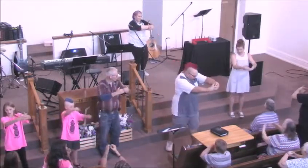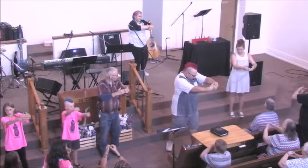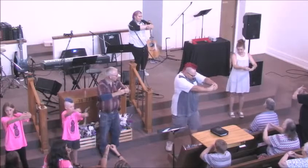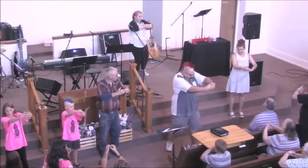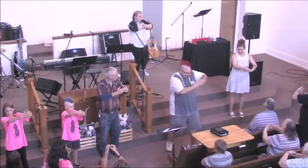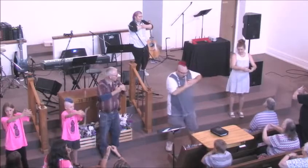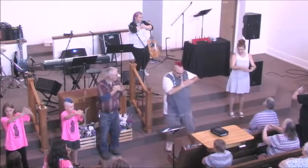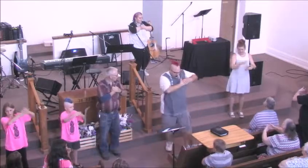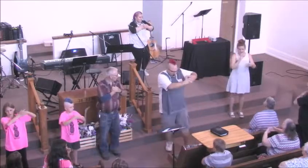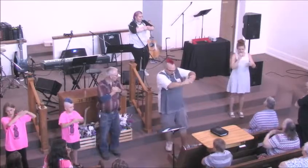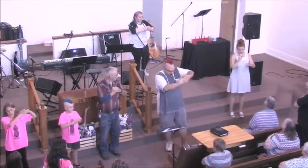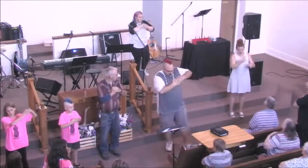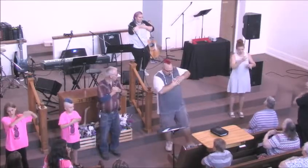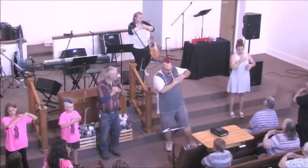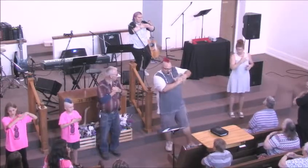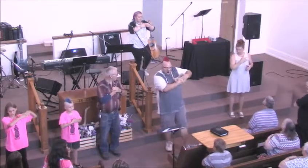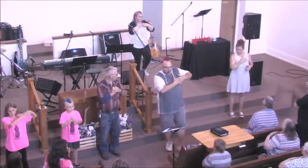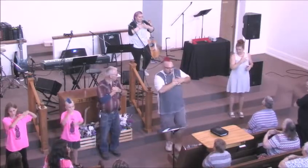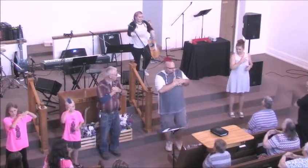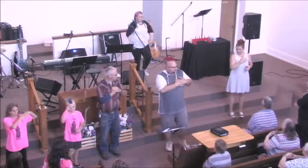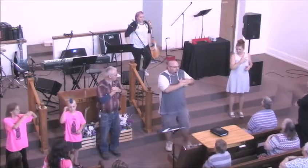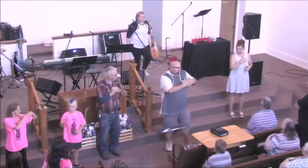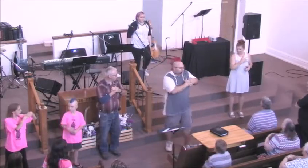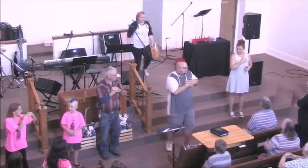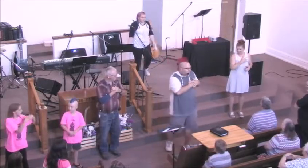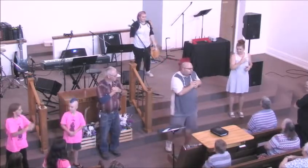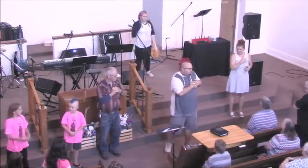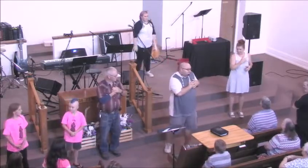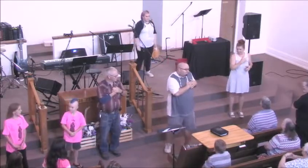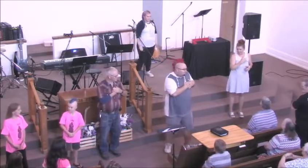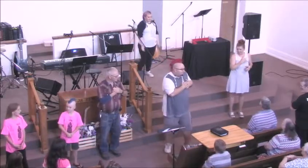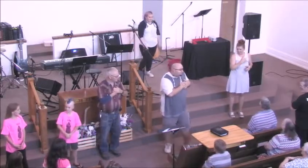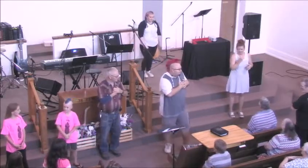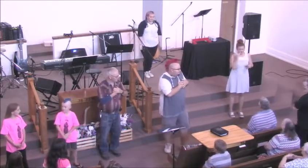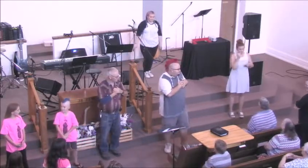all of your heart. As long as everyone's looking.